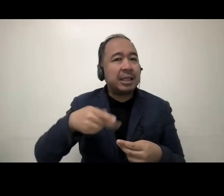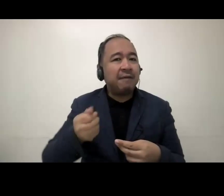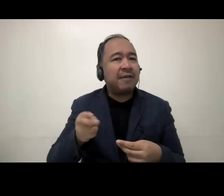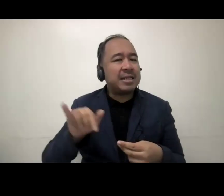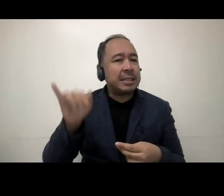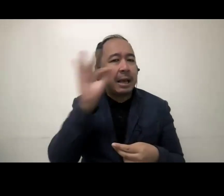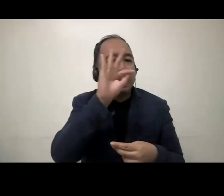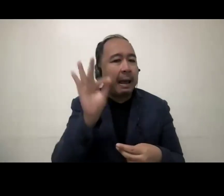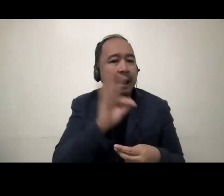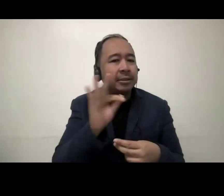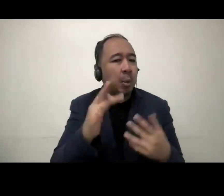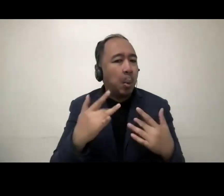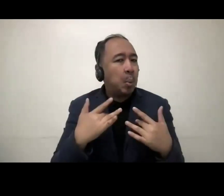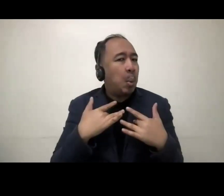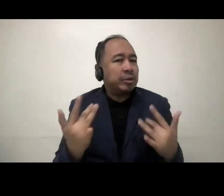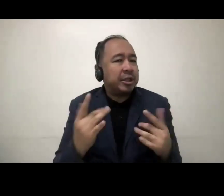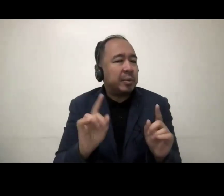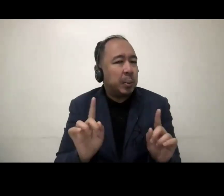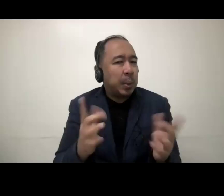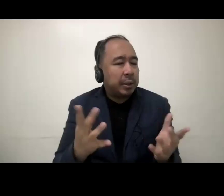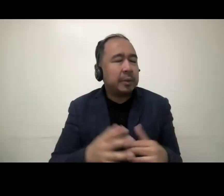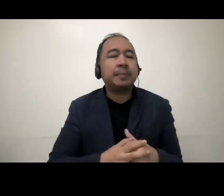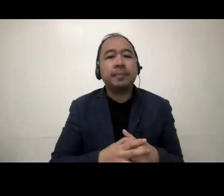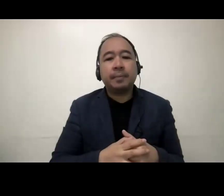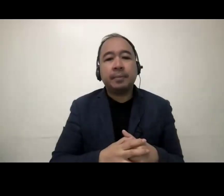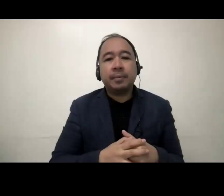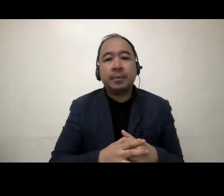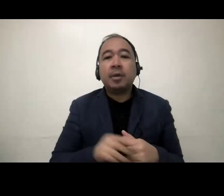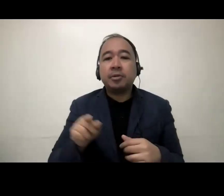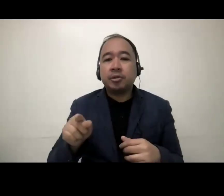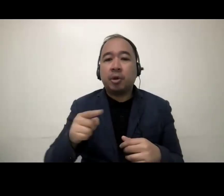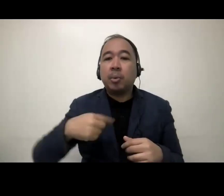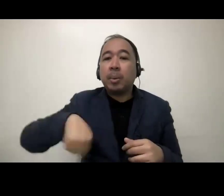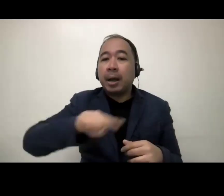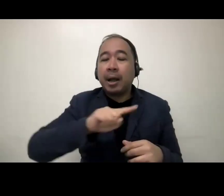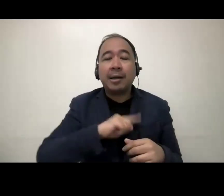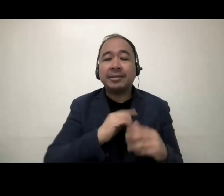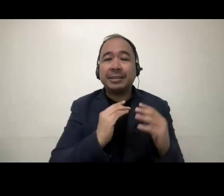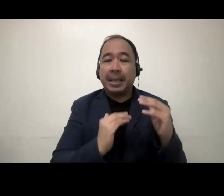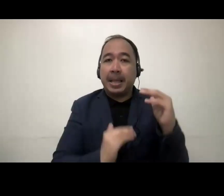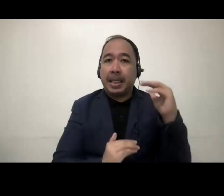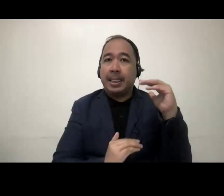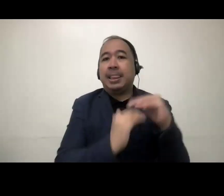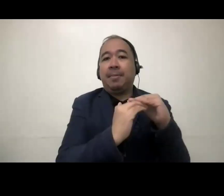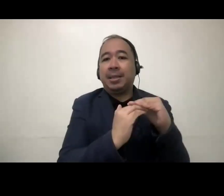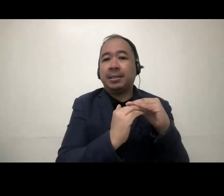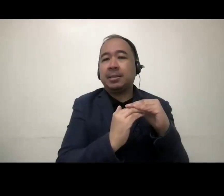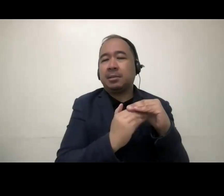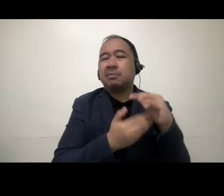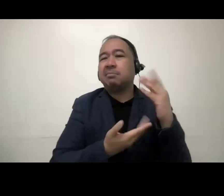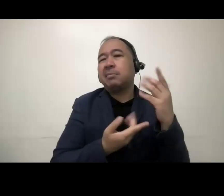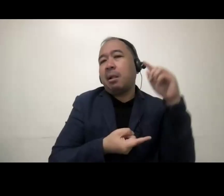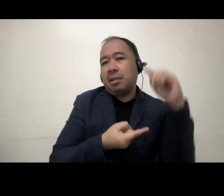Clearly, our threshold levels are very, very low in comparison to other banks. And I think the other day